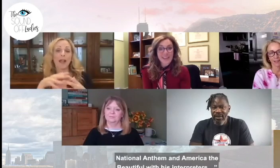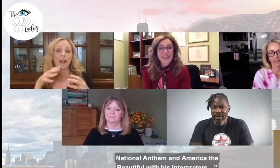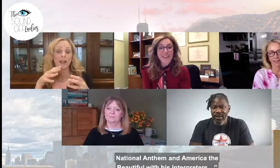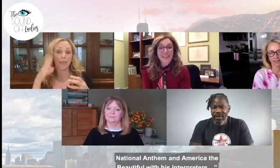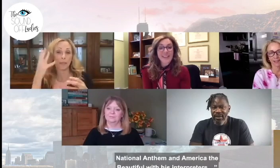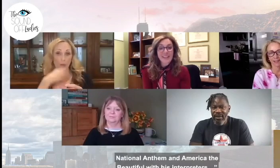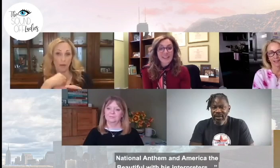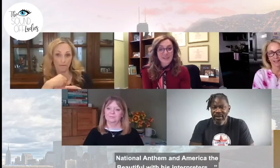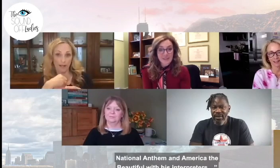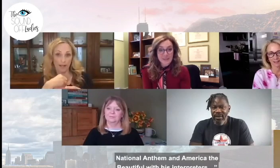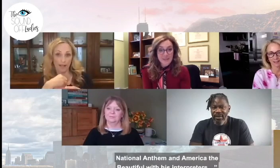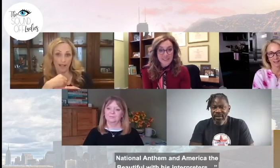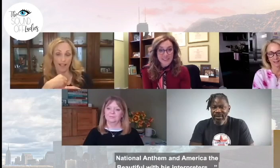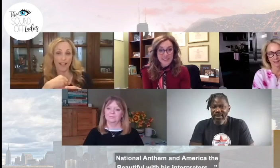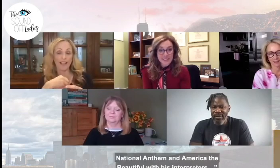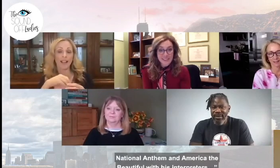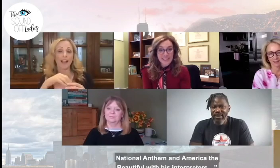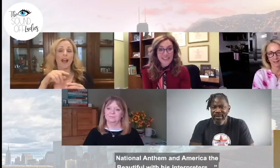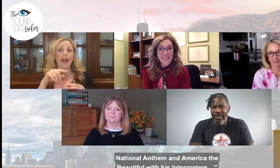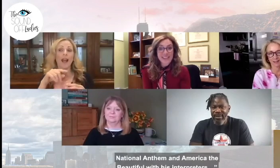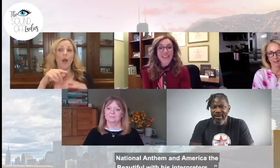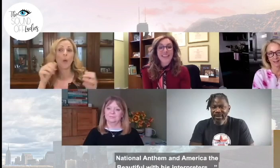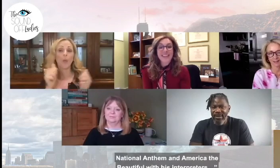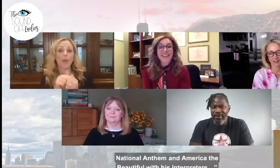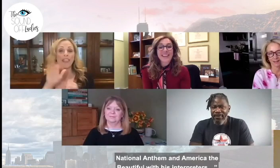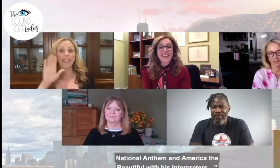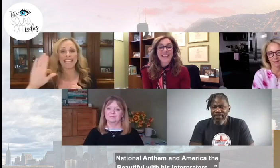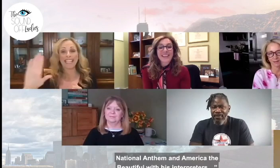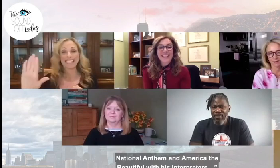that signed the national anthem and America the Beautiful,